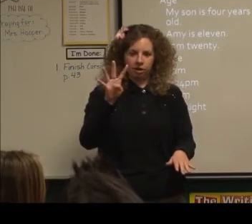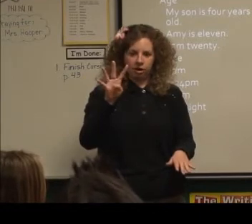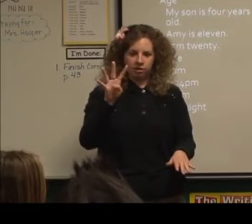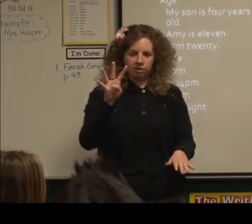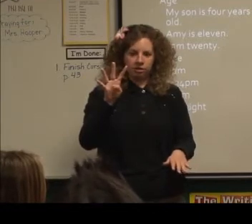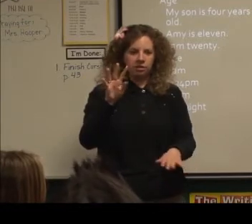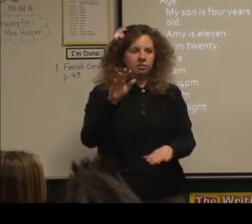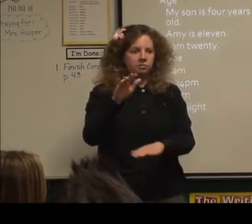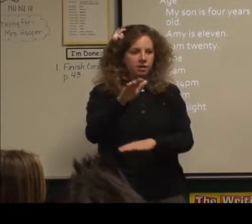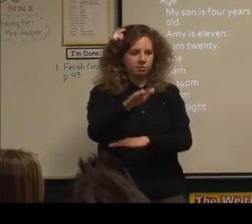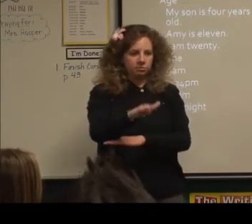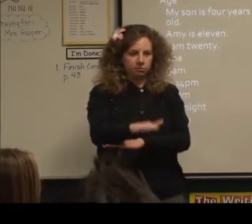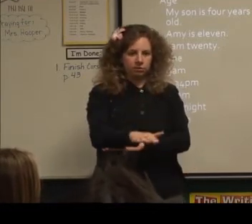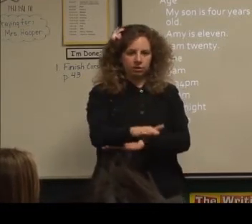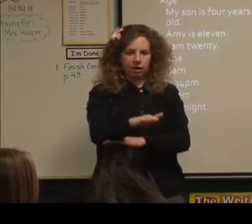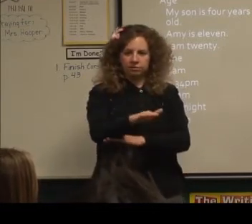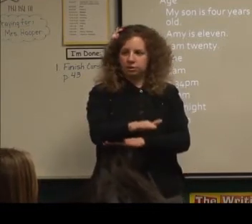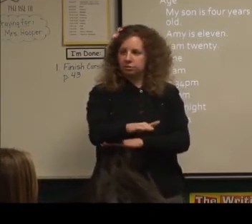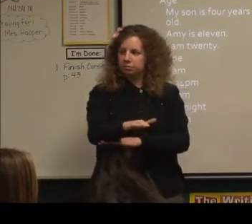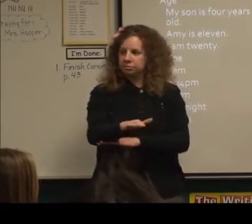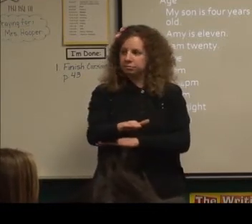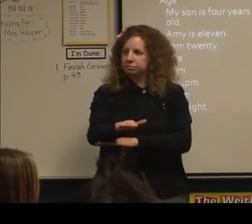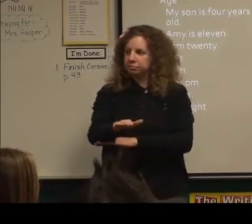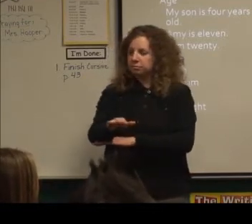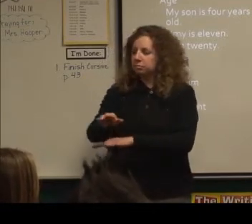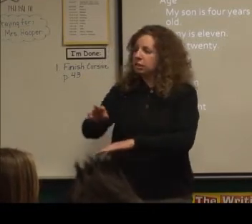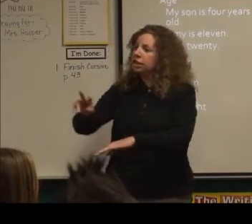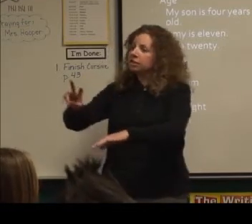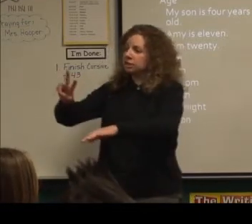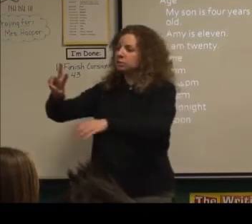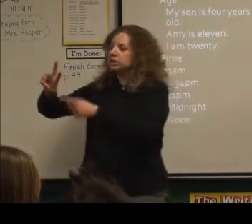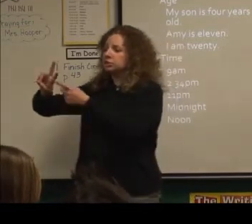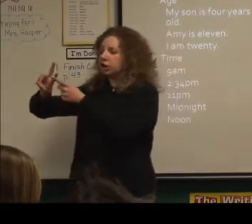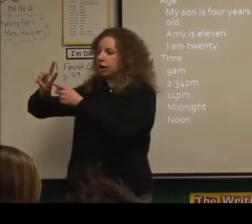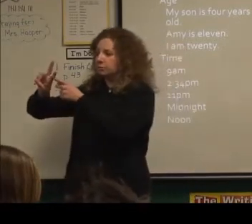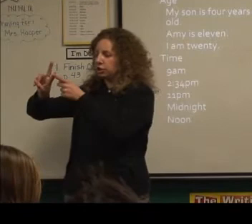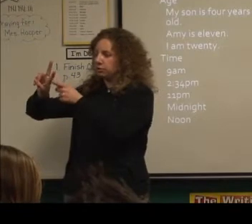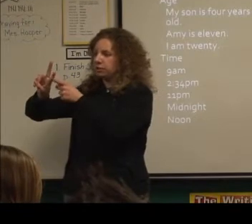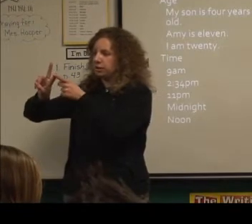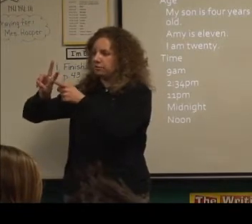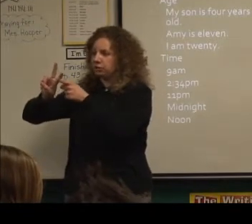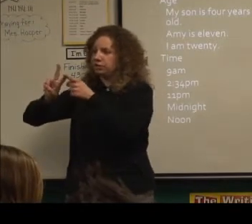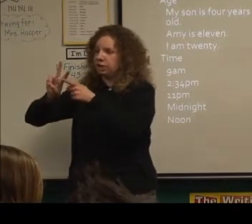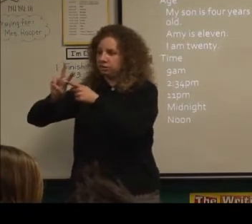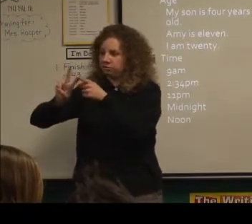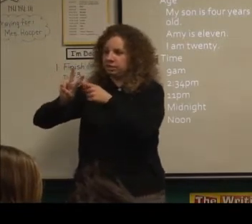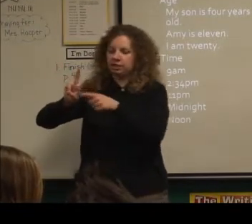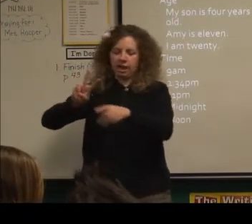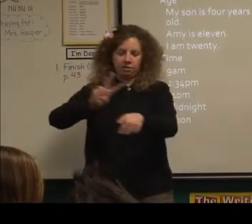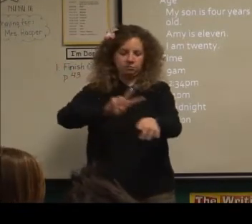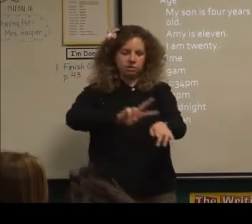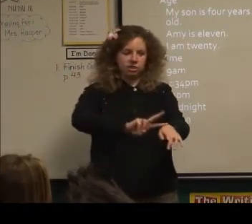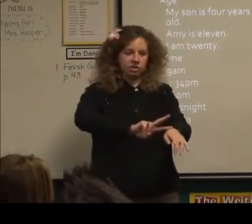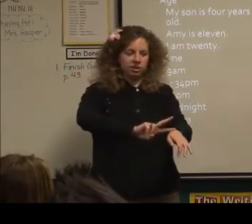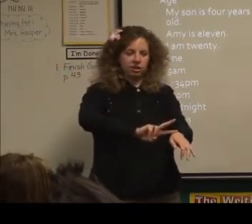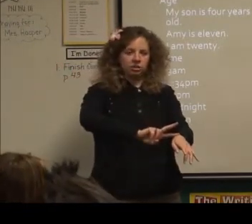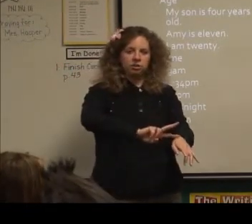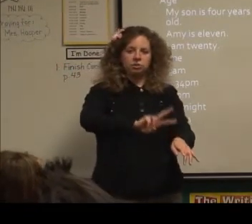2:34 p.m. Which finger are you touching? This one? This one I'm starting with my first finger. Oh. Right there, yeah, I'm just switching there. So